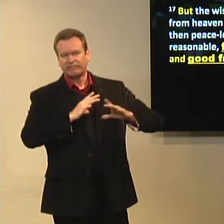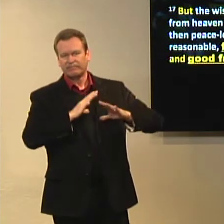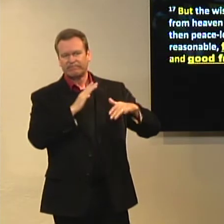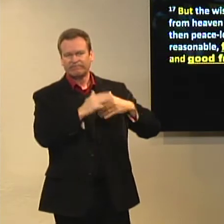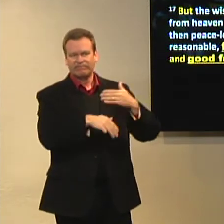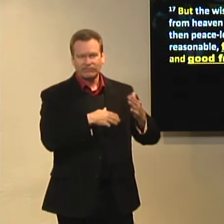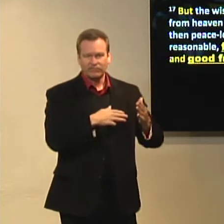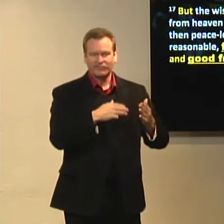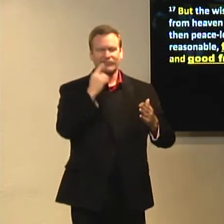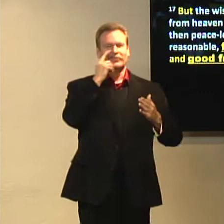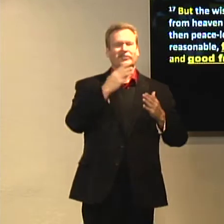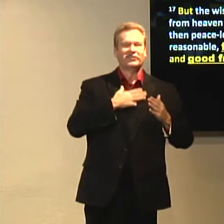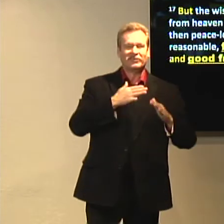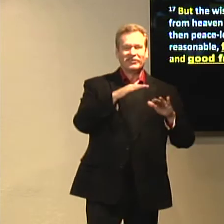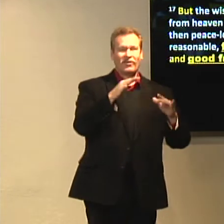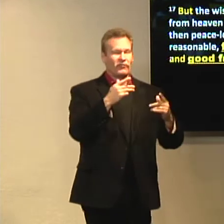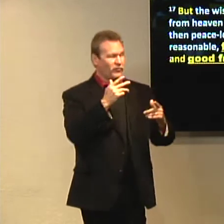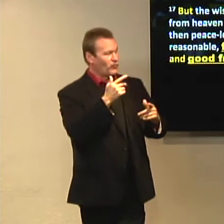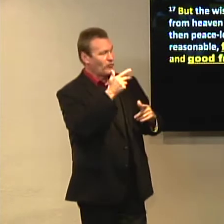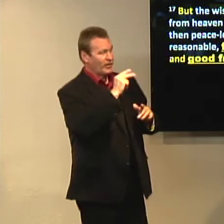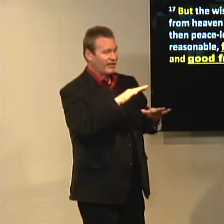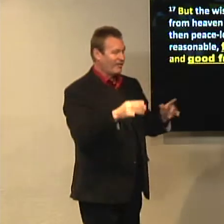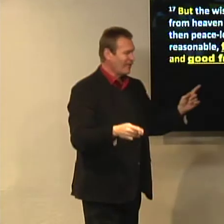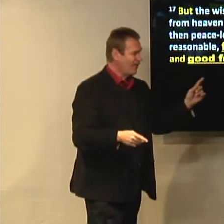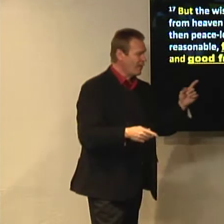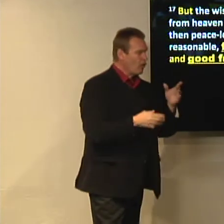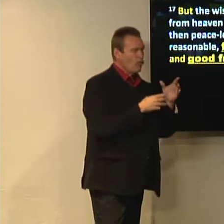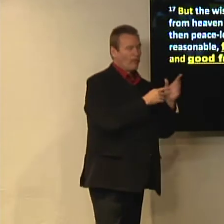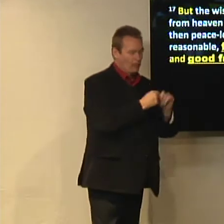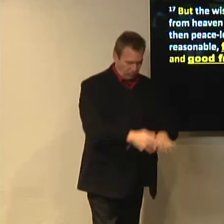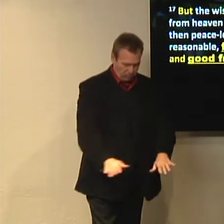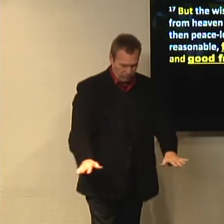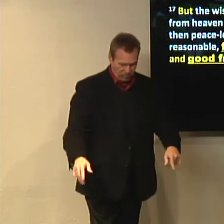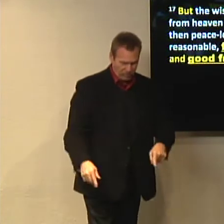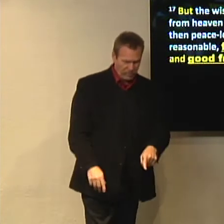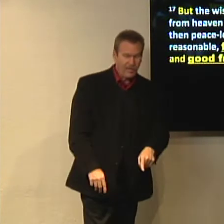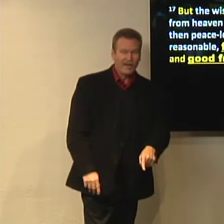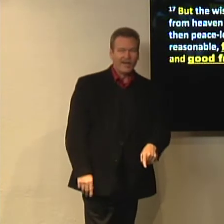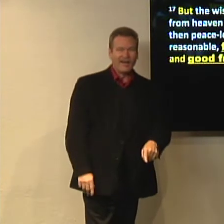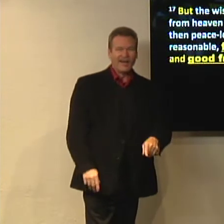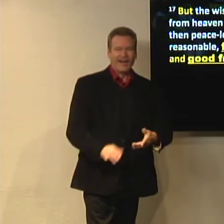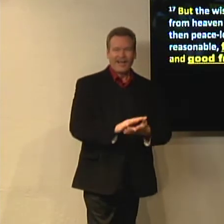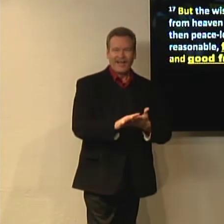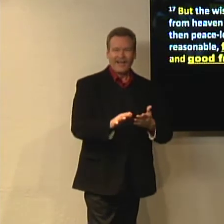belittle them, but we are to move on in mercy and to be kind with them. Like with children.